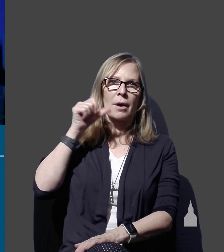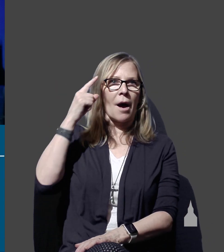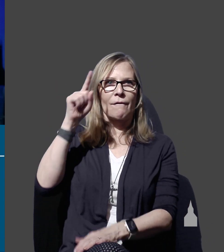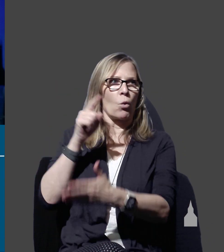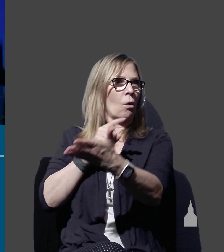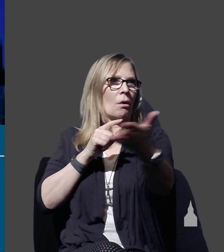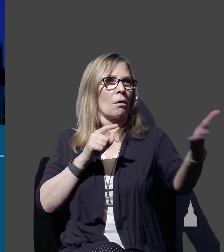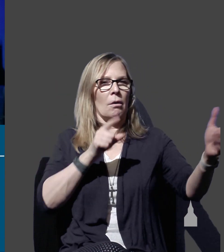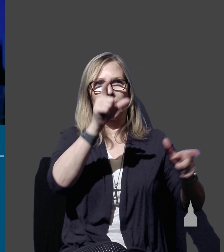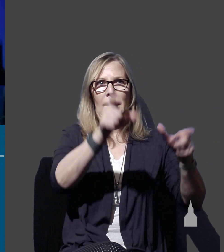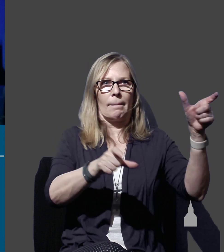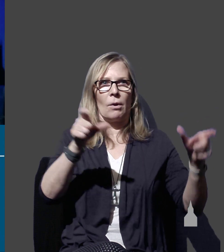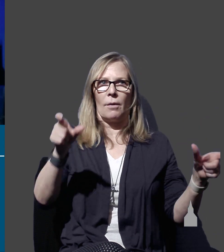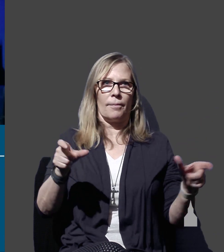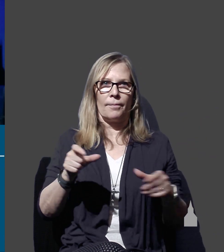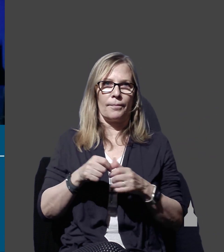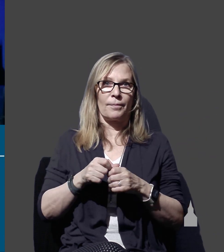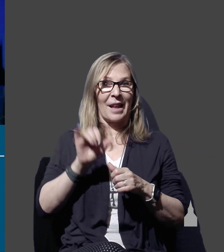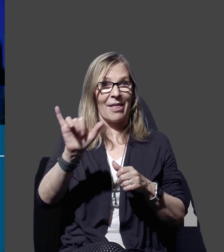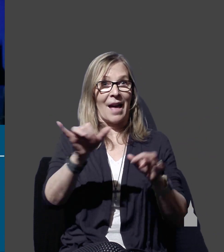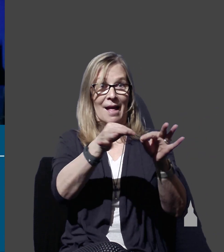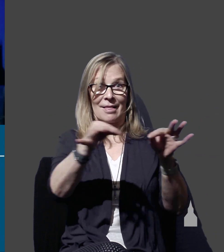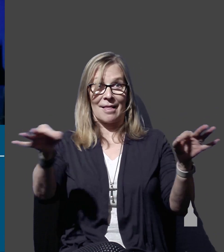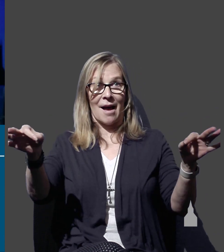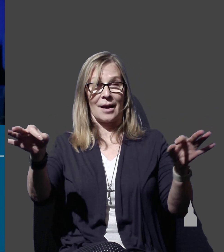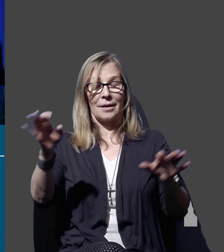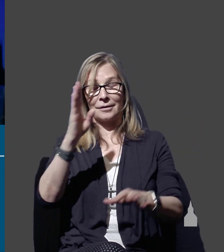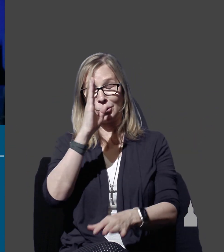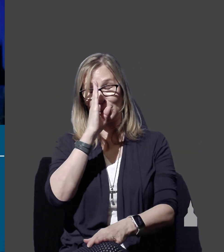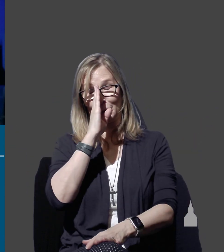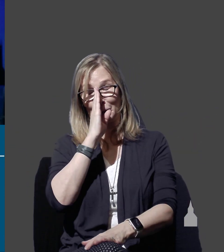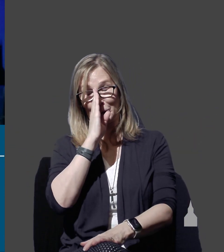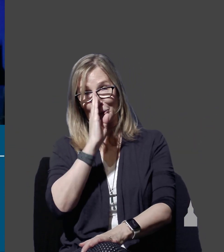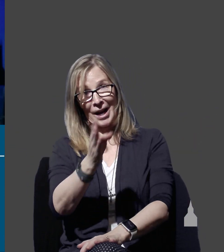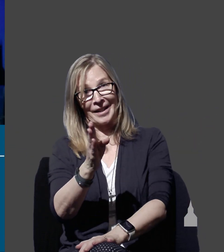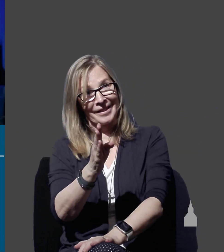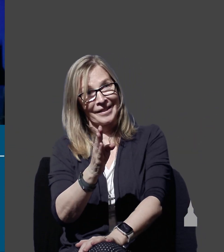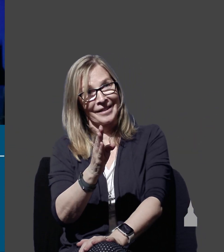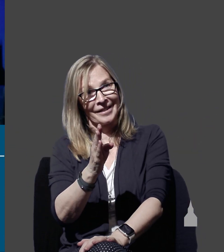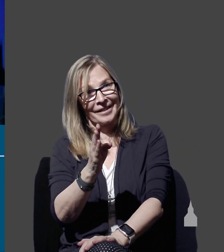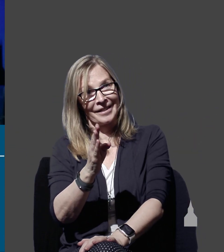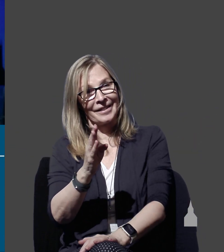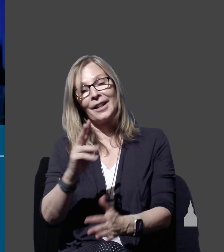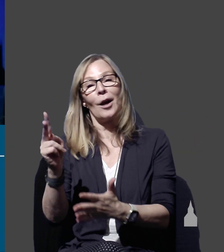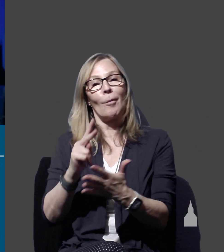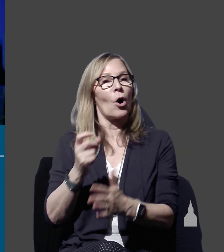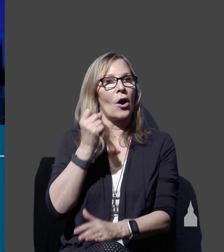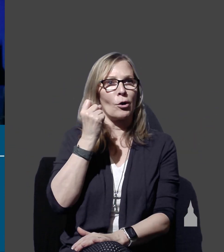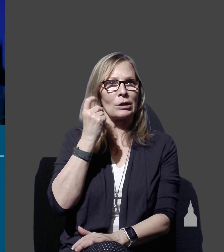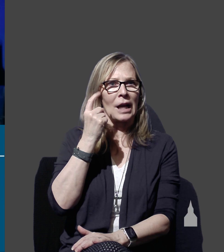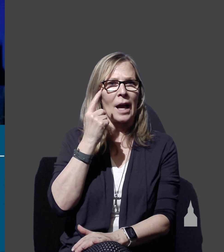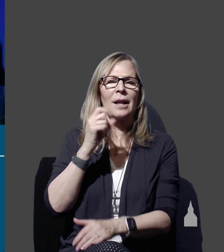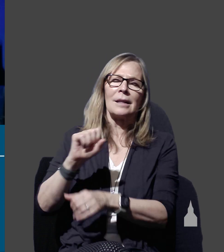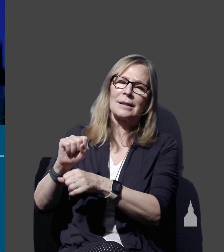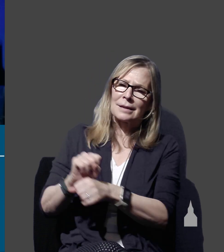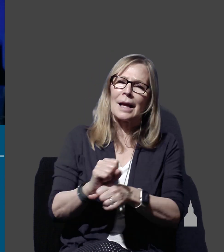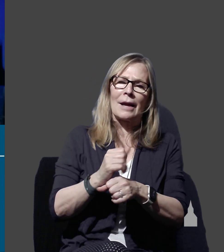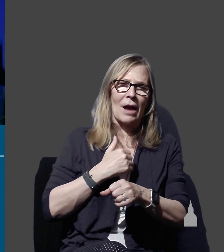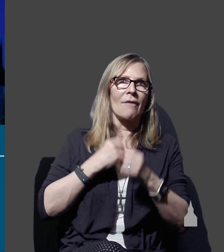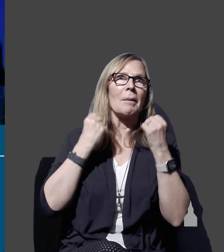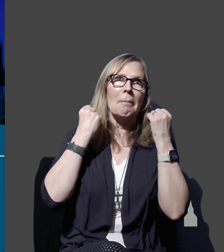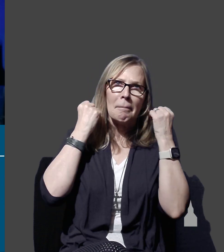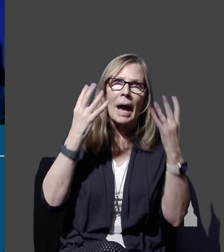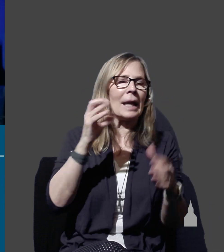This is very direct. Paul understands that in the economic system, slaves have many different tasks to